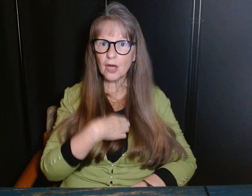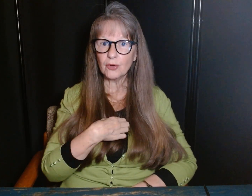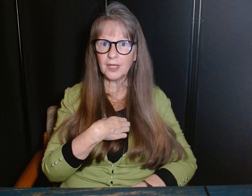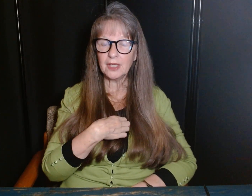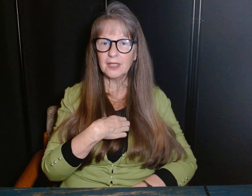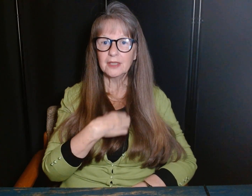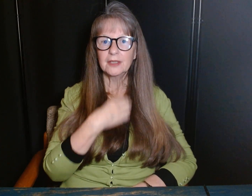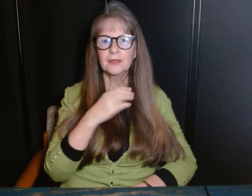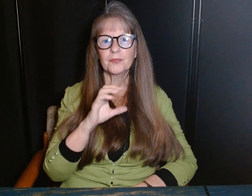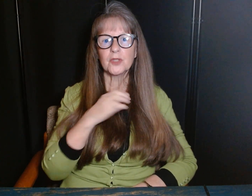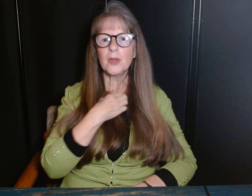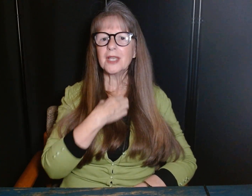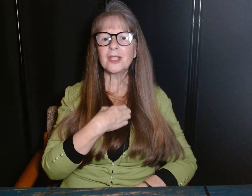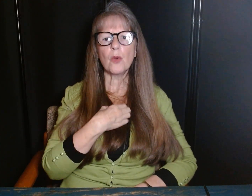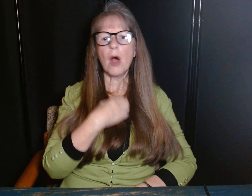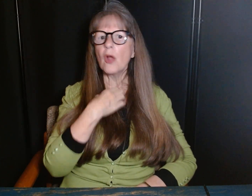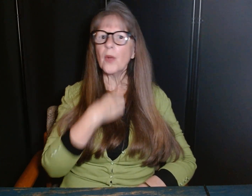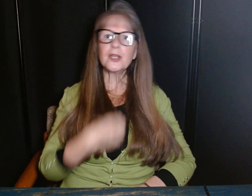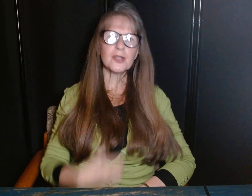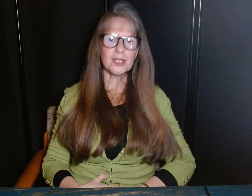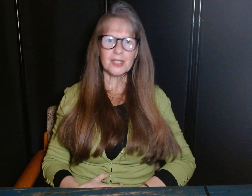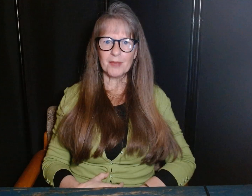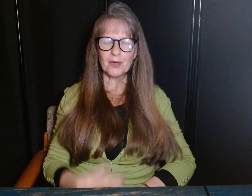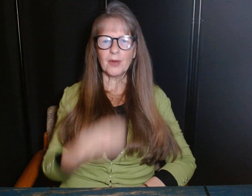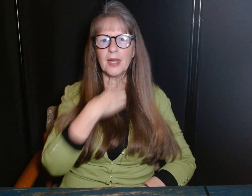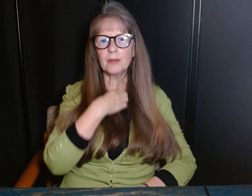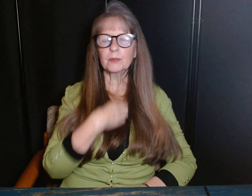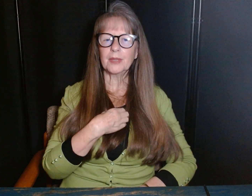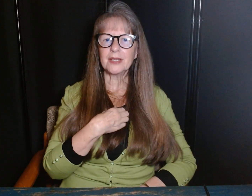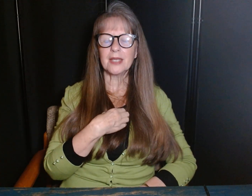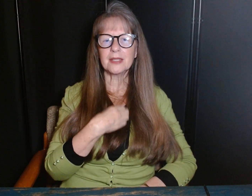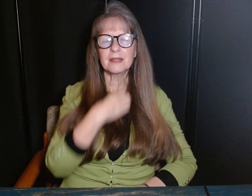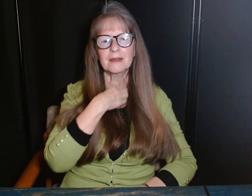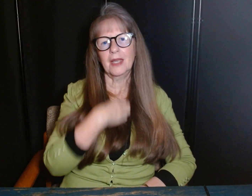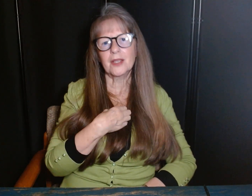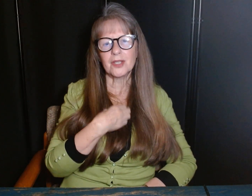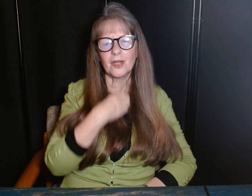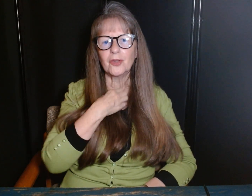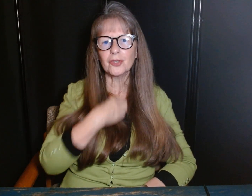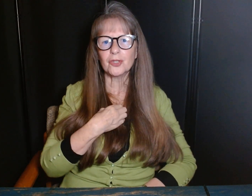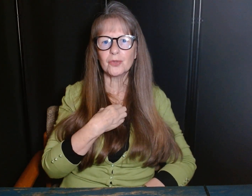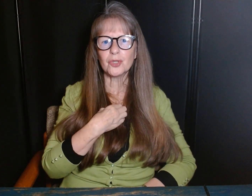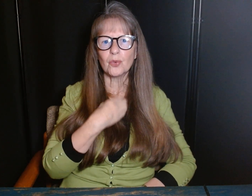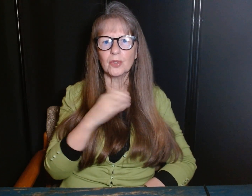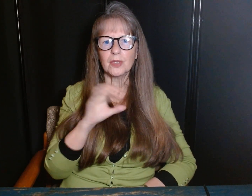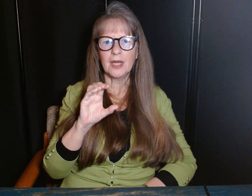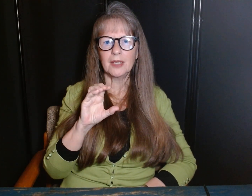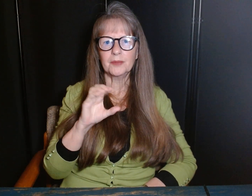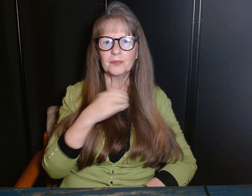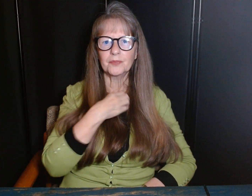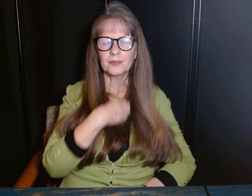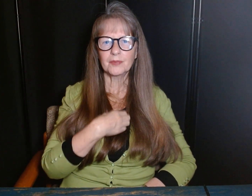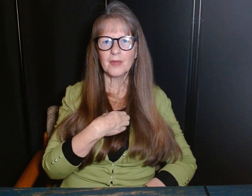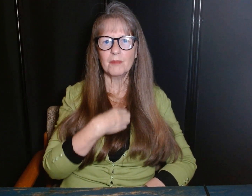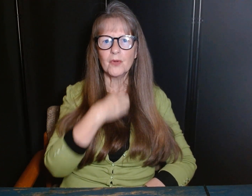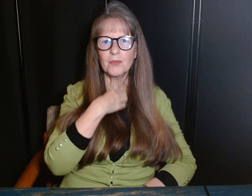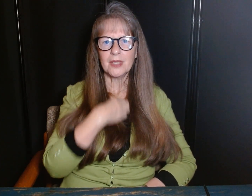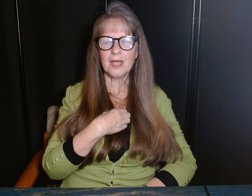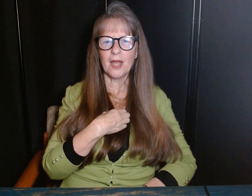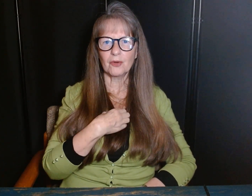hungry? So it doesn't go all the way to the stomach, right? Because that's unnecessary. You can just do a short movement. Hungry.